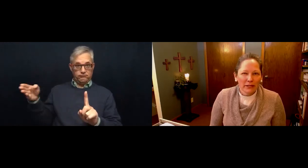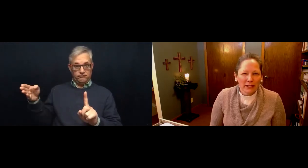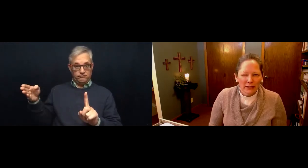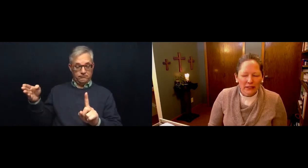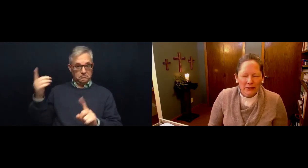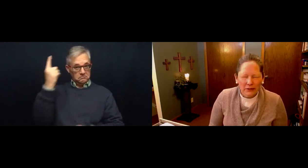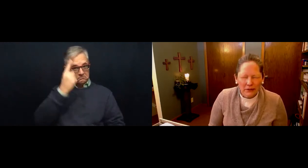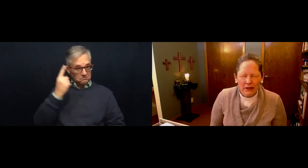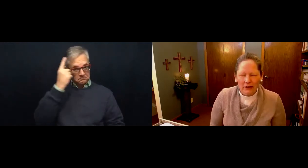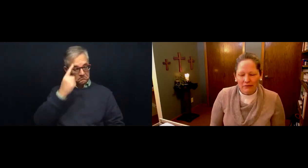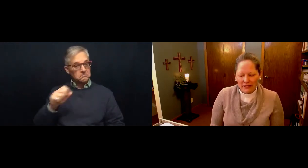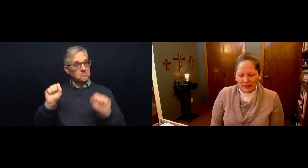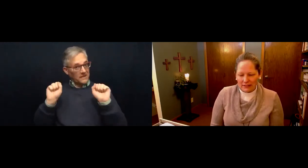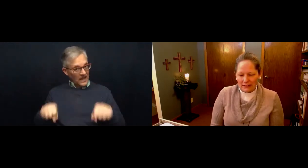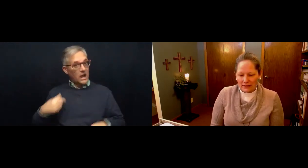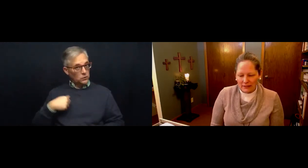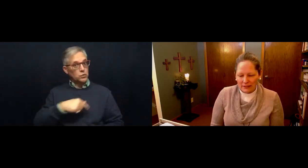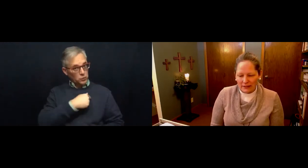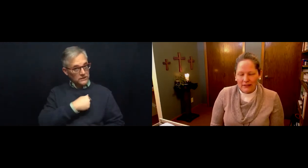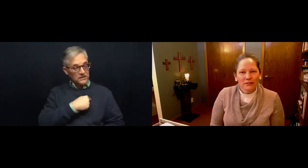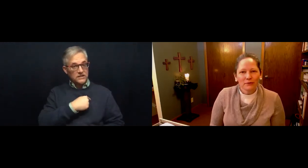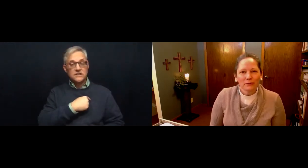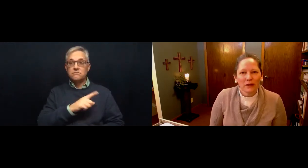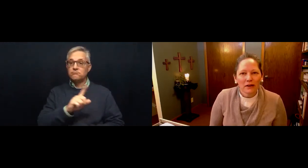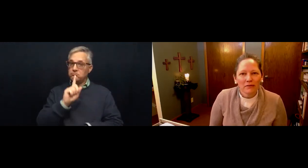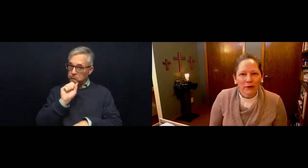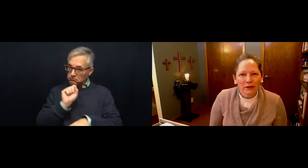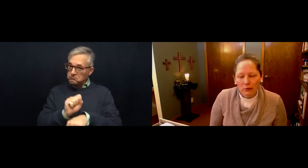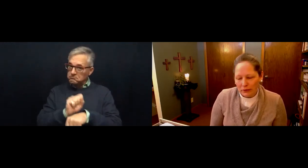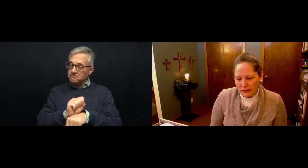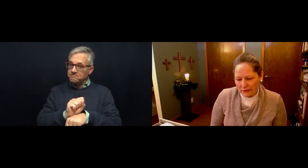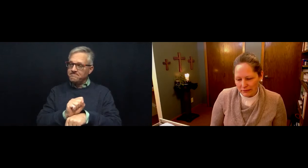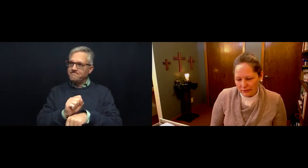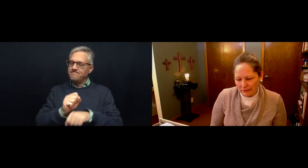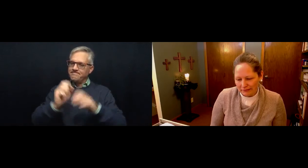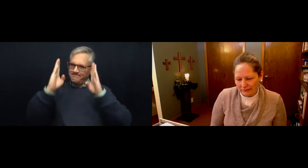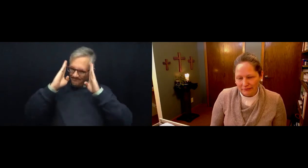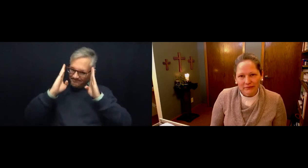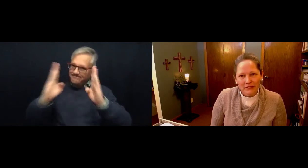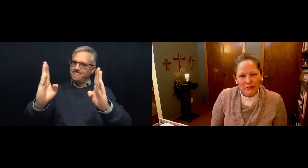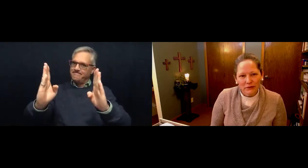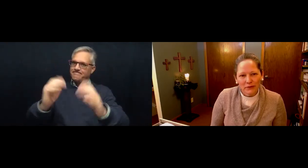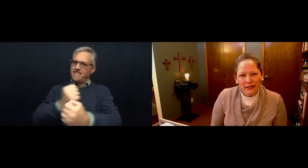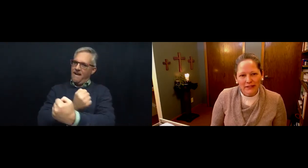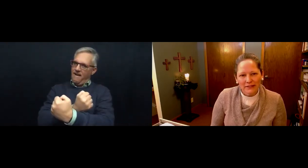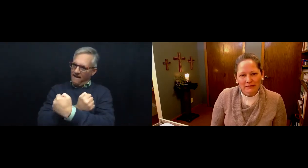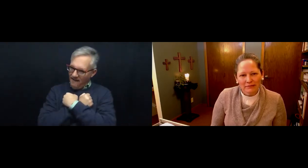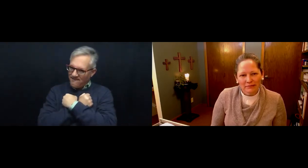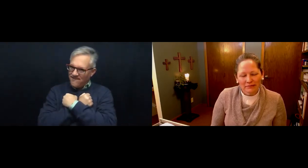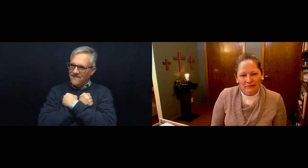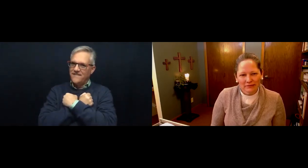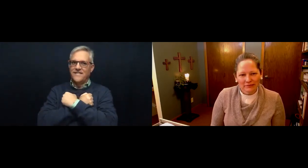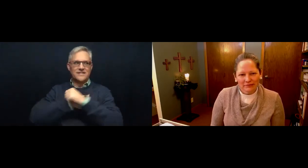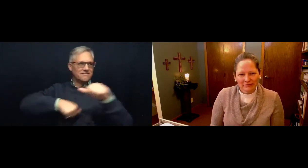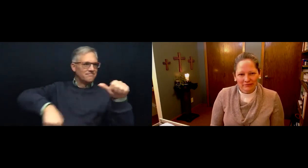resolve, we can turn our faces to love our neighbors in new ways.